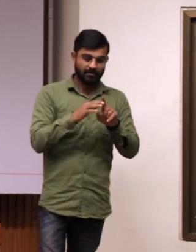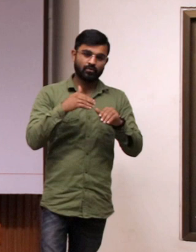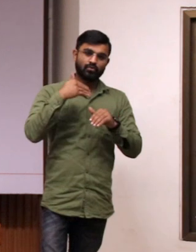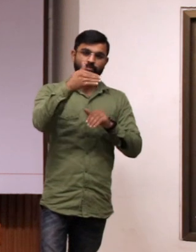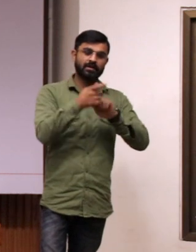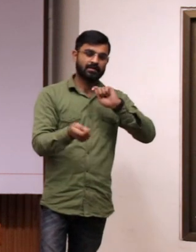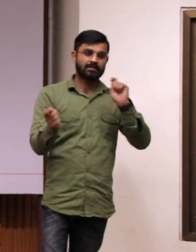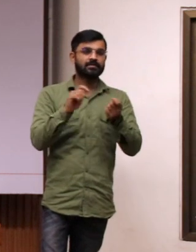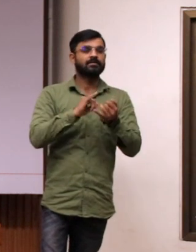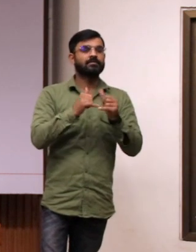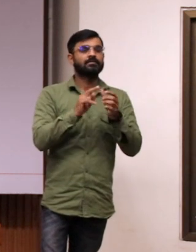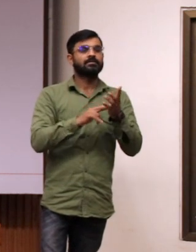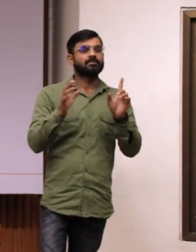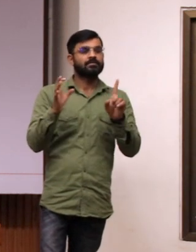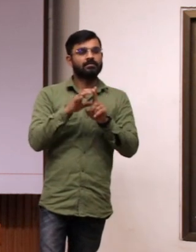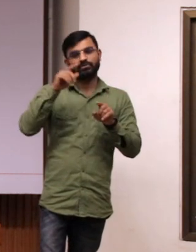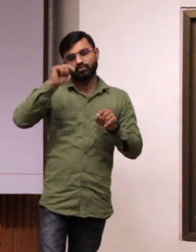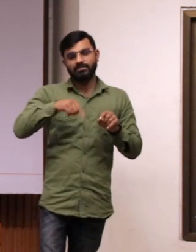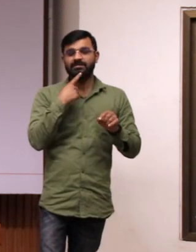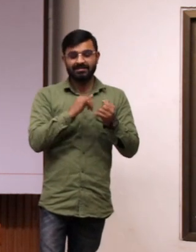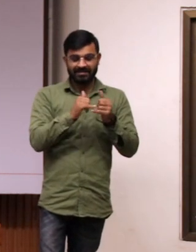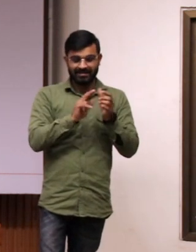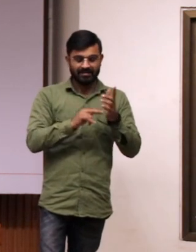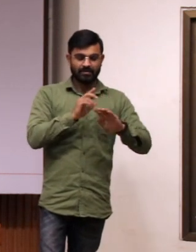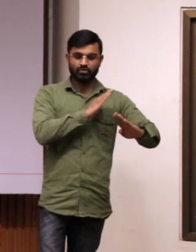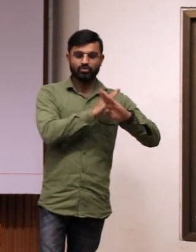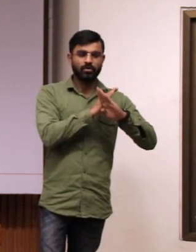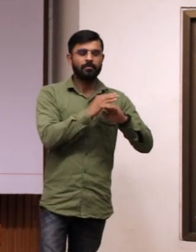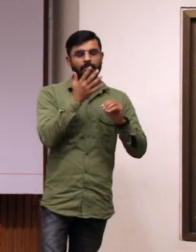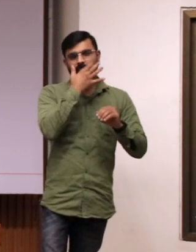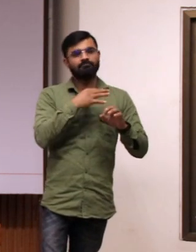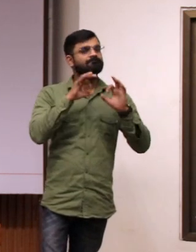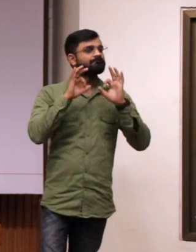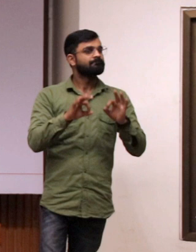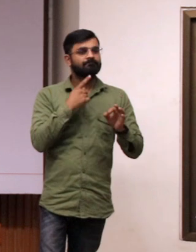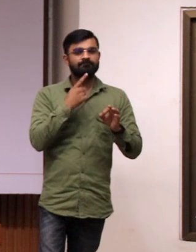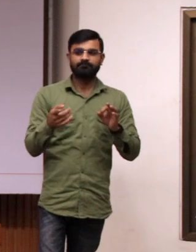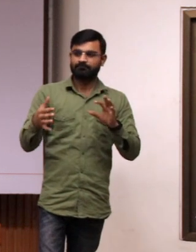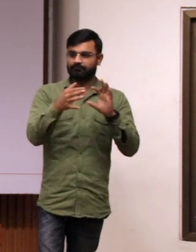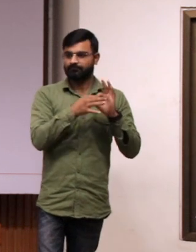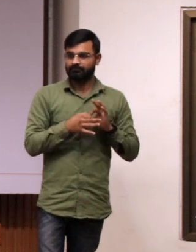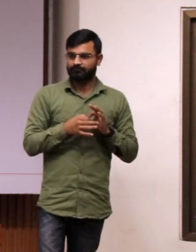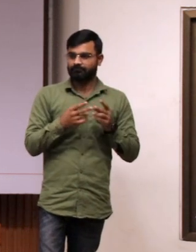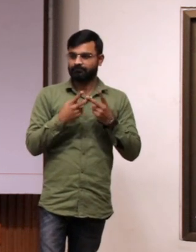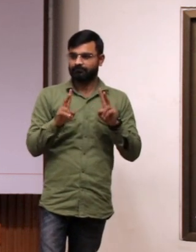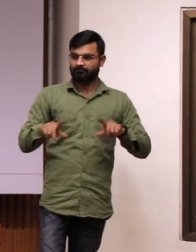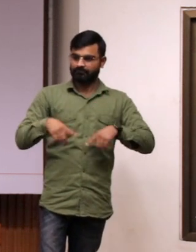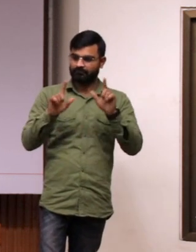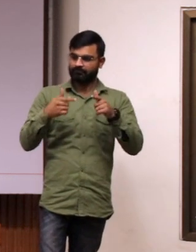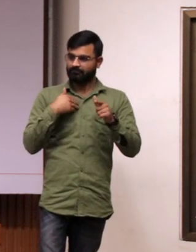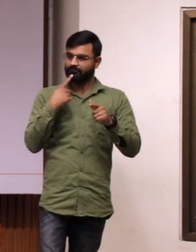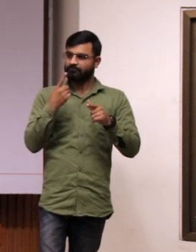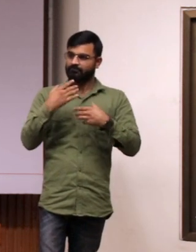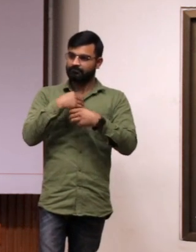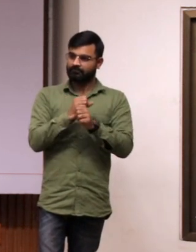you are degrading that sand. Today that sand is supporting something beautiful, a spiny tail lizard. My question was not answer, please. But my